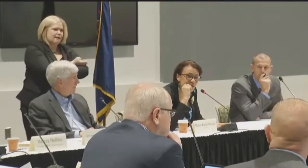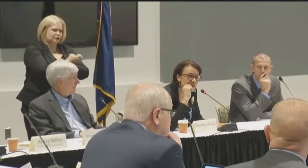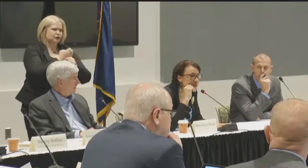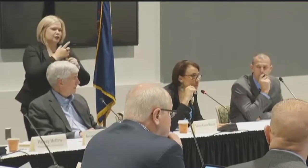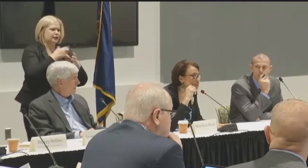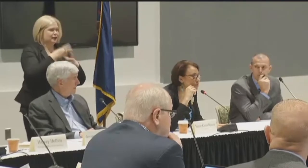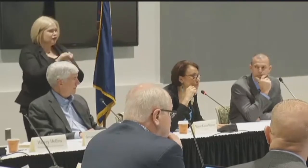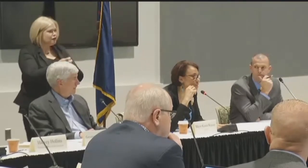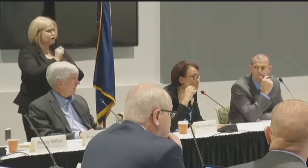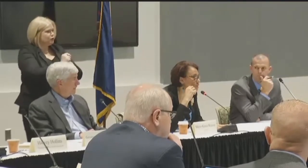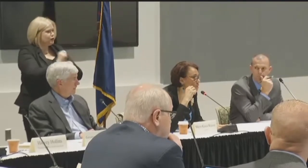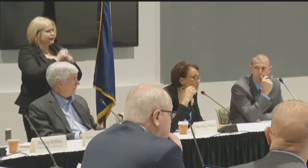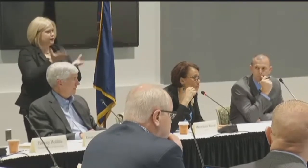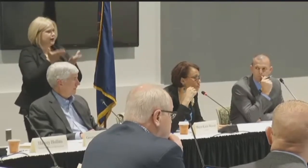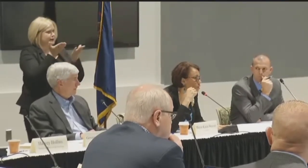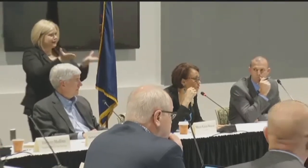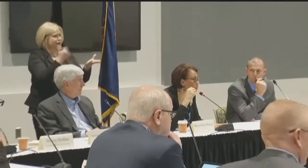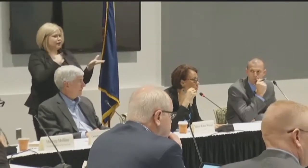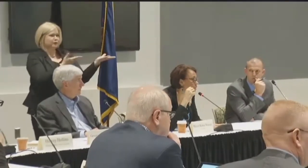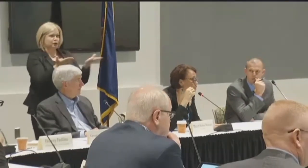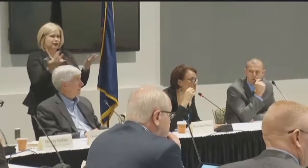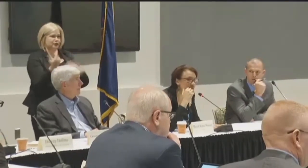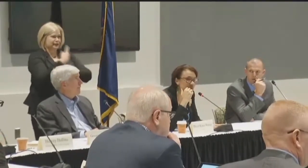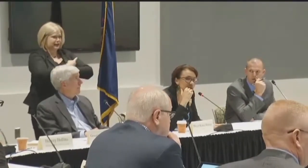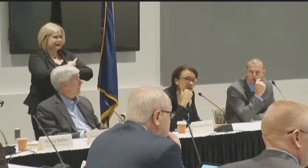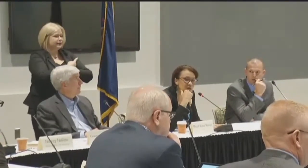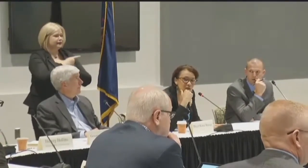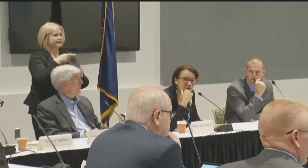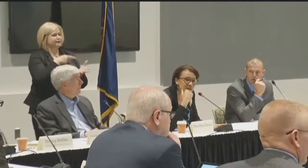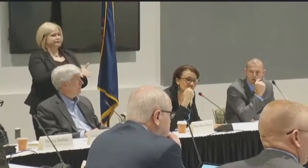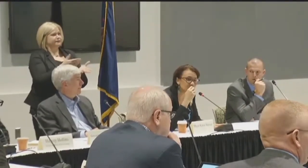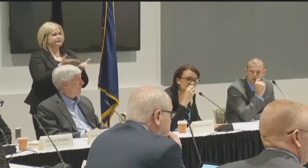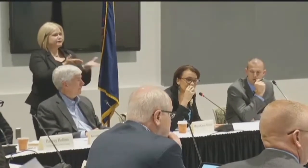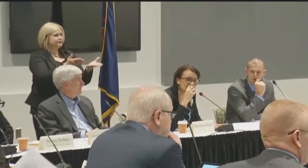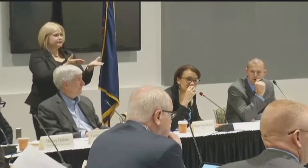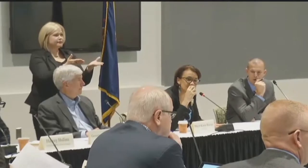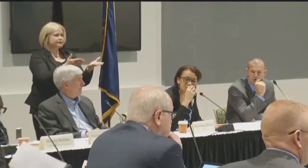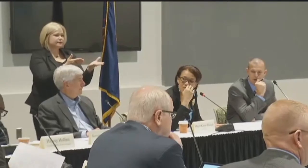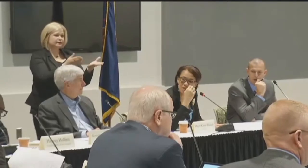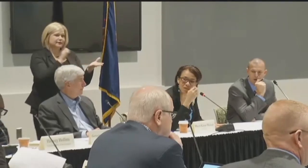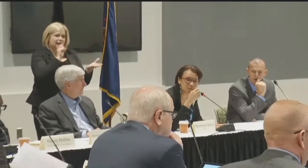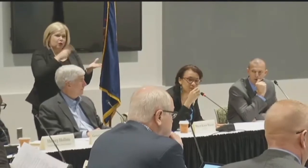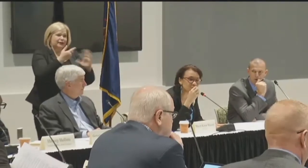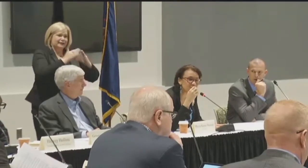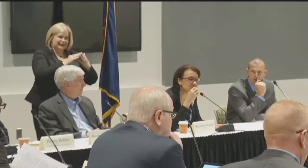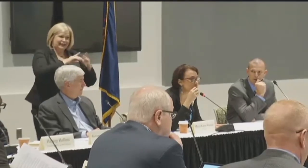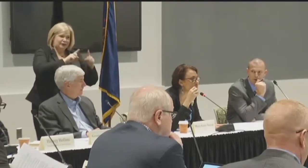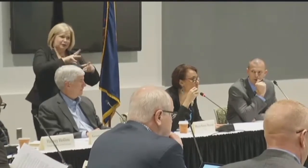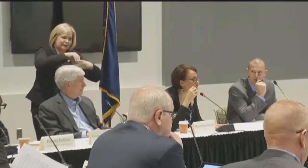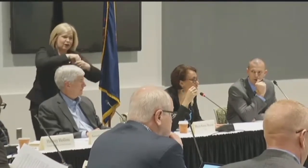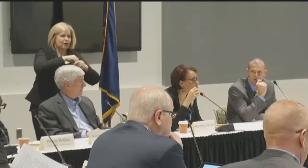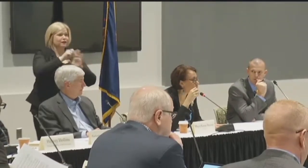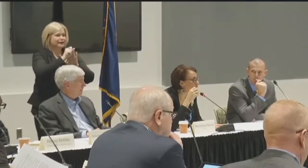and hard work into the recommendation that we brought forward. It's something that not only the city was at the table, the